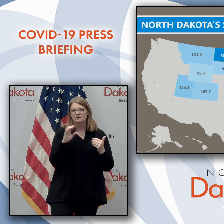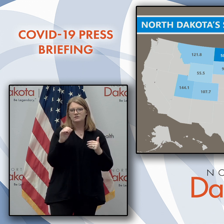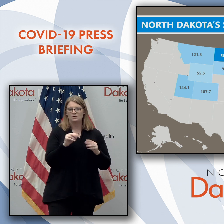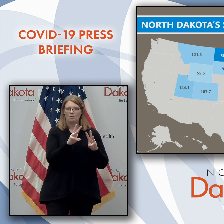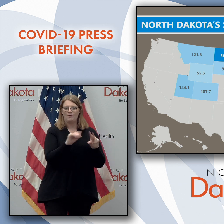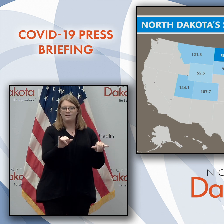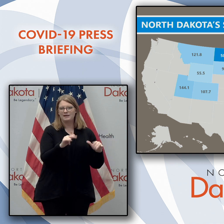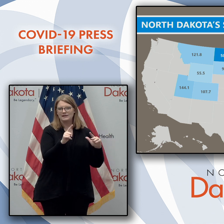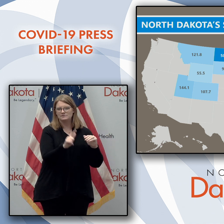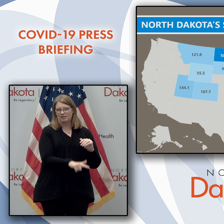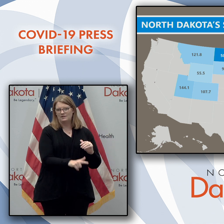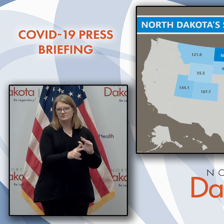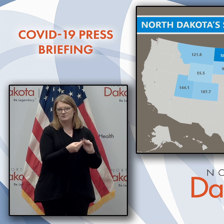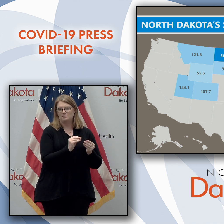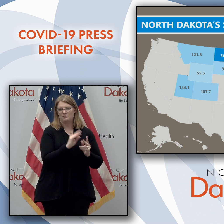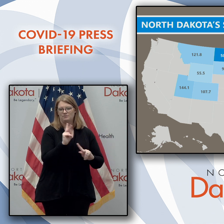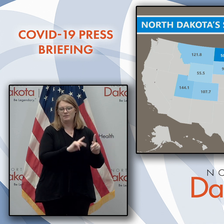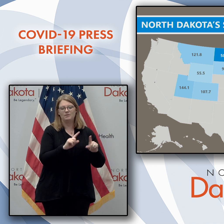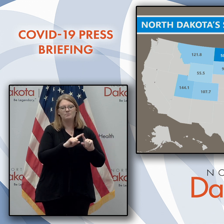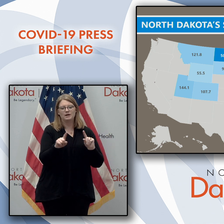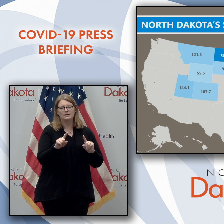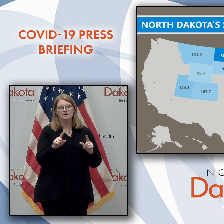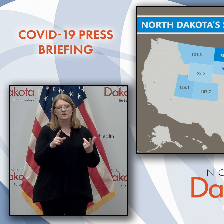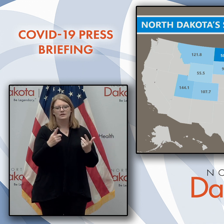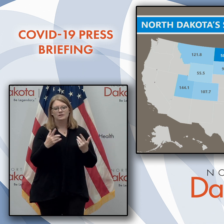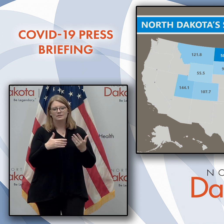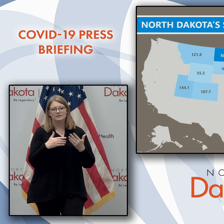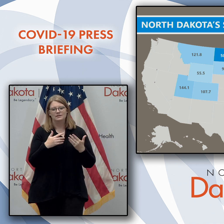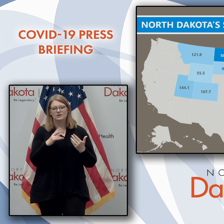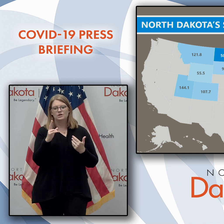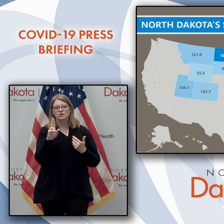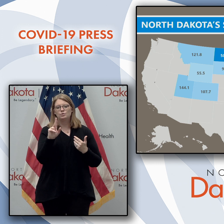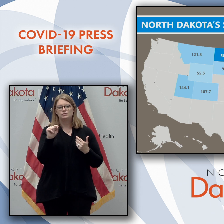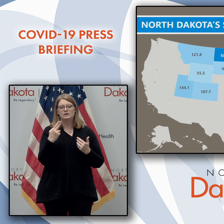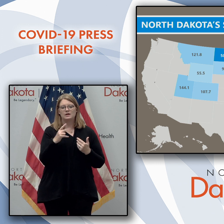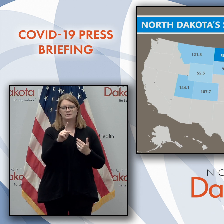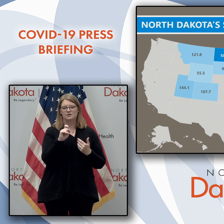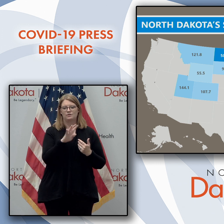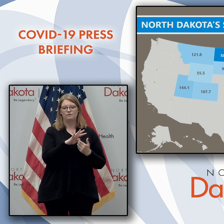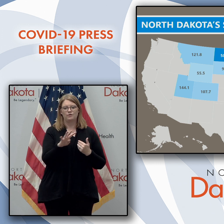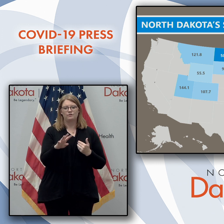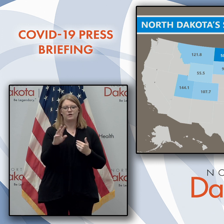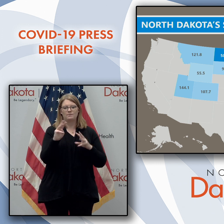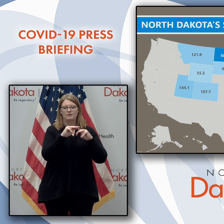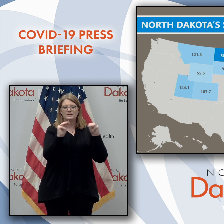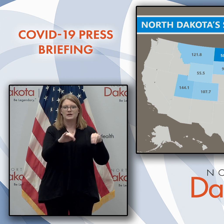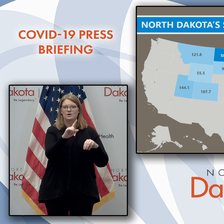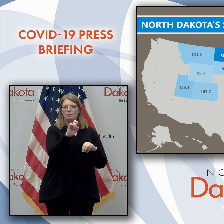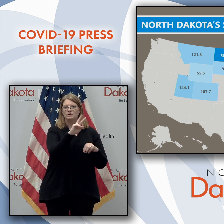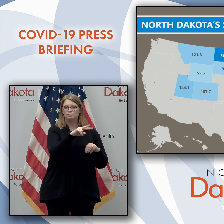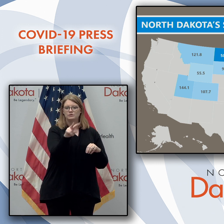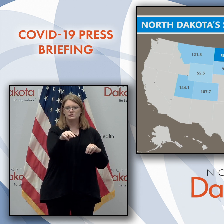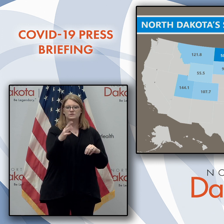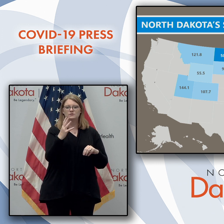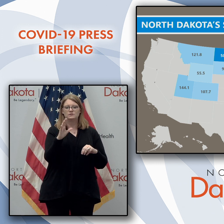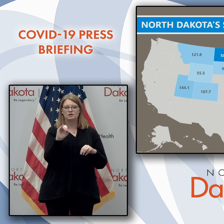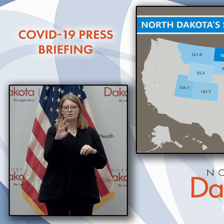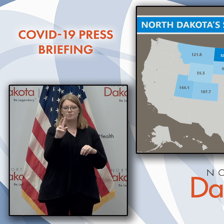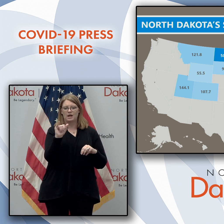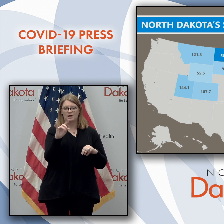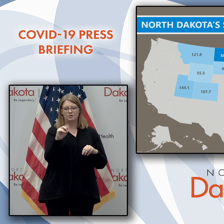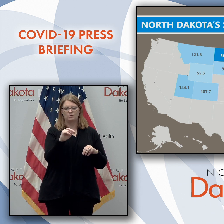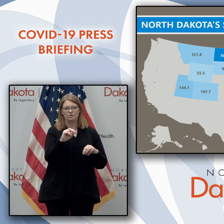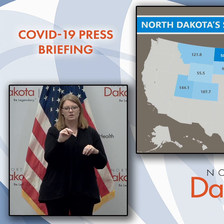So normalizing it to per 10,000, next closest is Utah at 144, Montana at 122, Colorado at 108, South